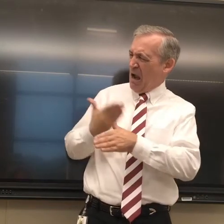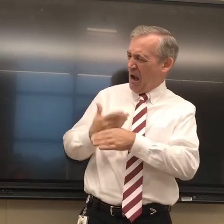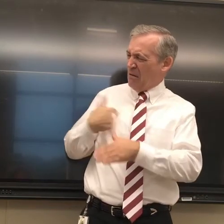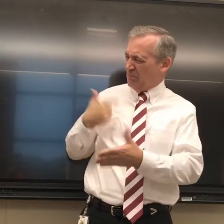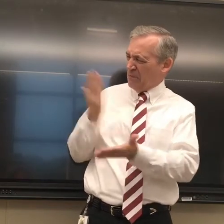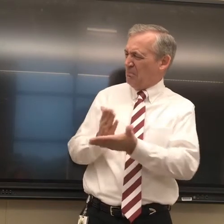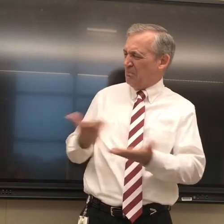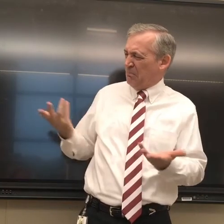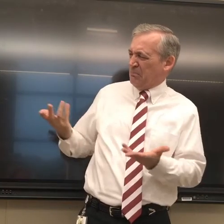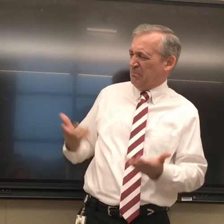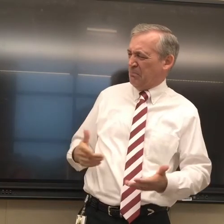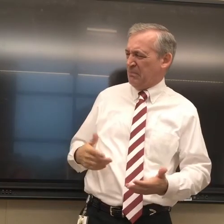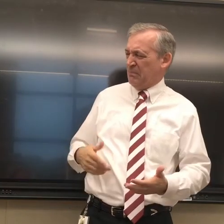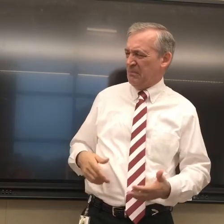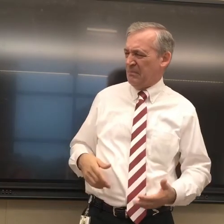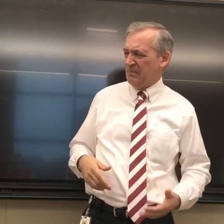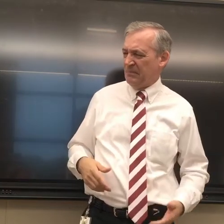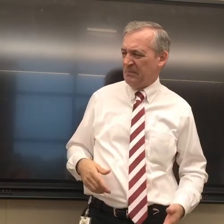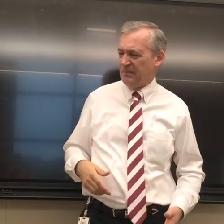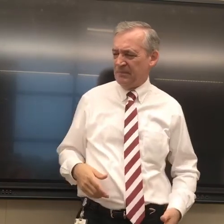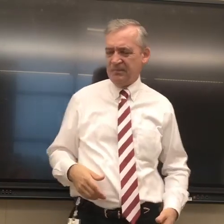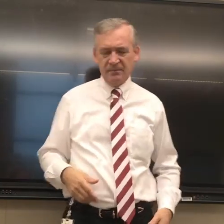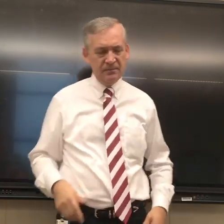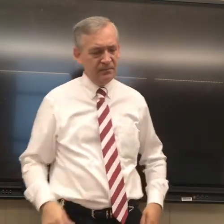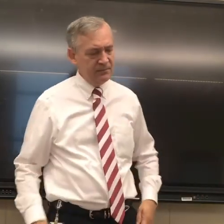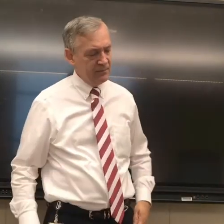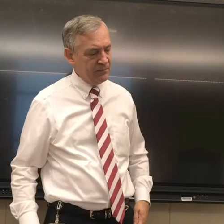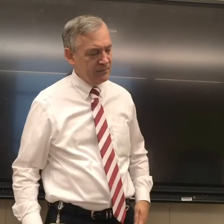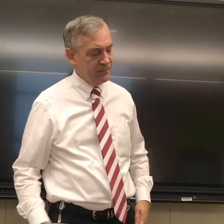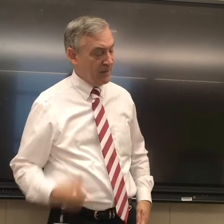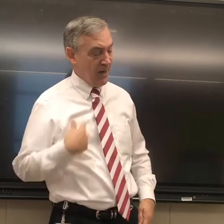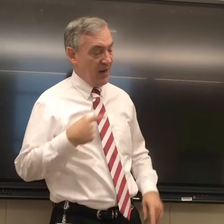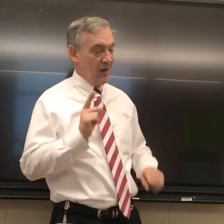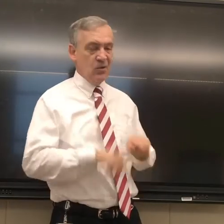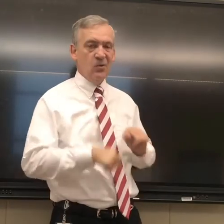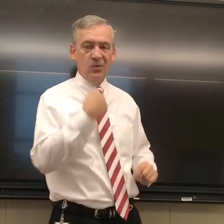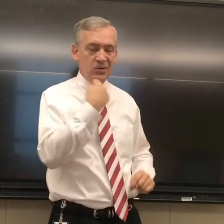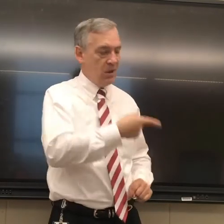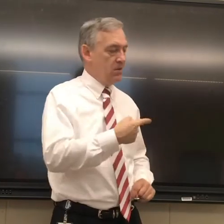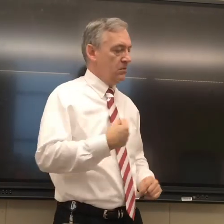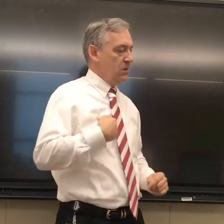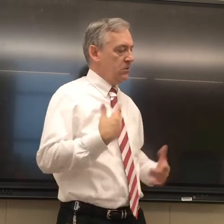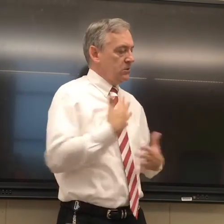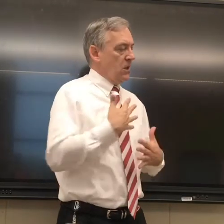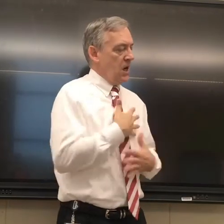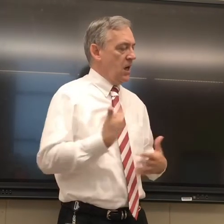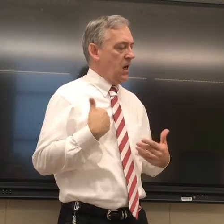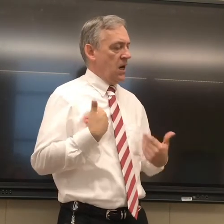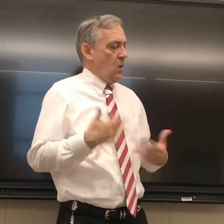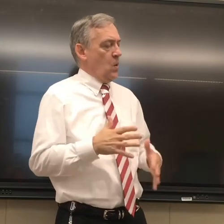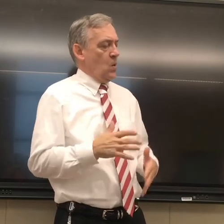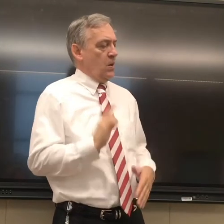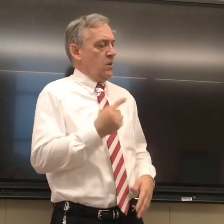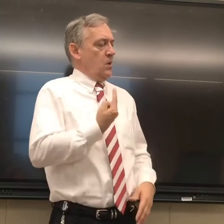I was lost for a reasonable reply. I couldn't say, I'm scared and I don't want to be alone.